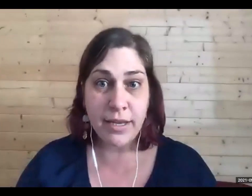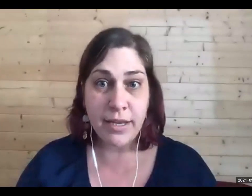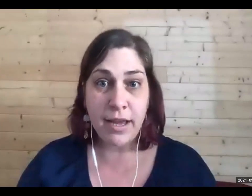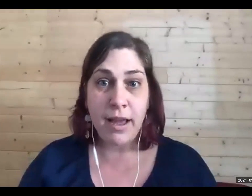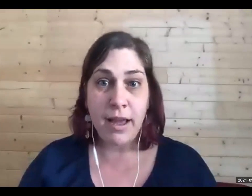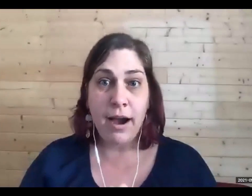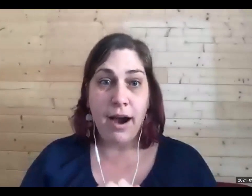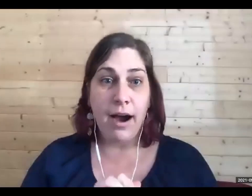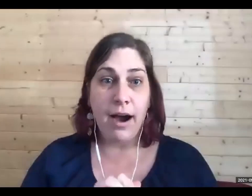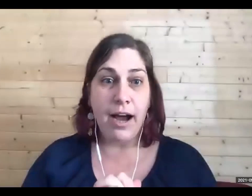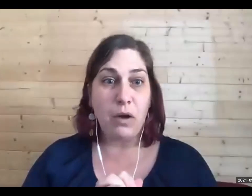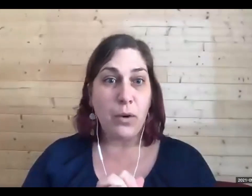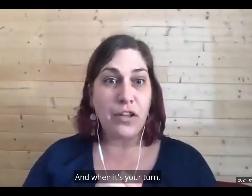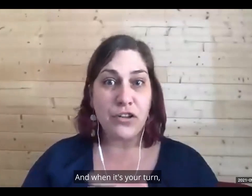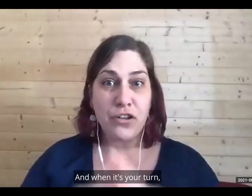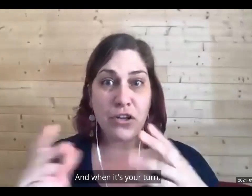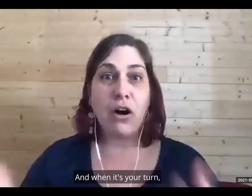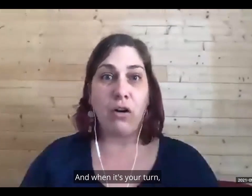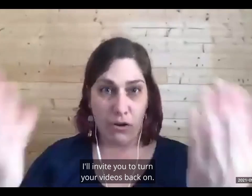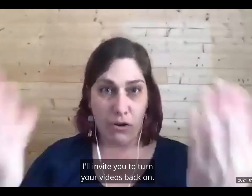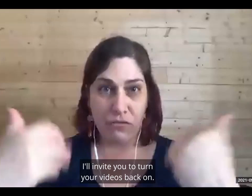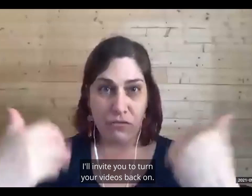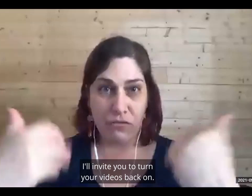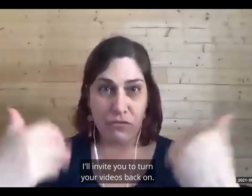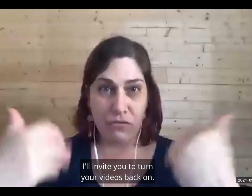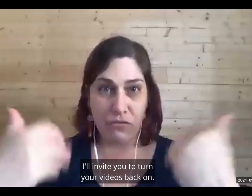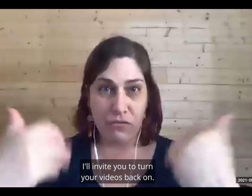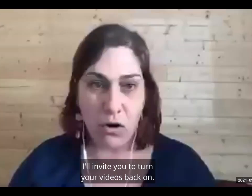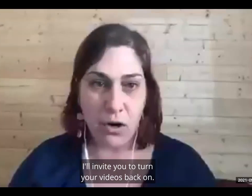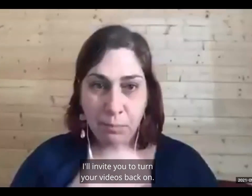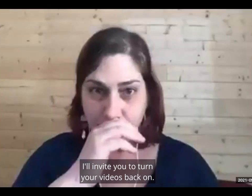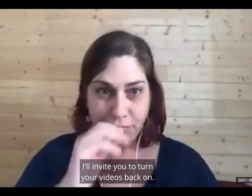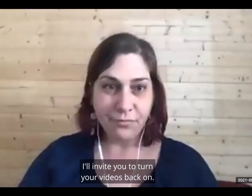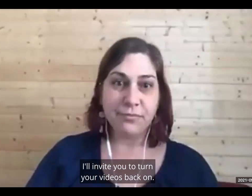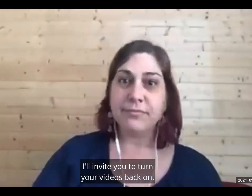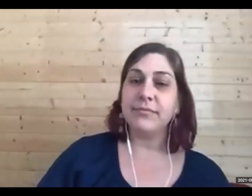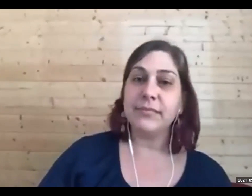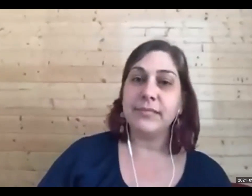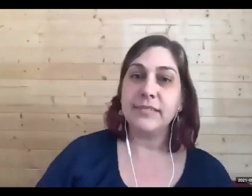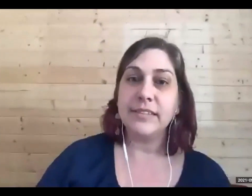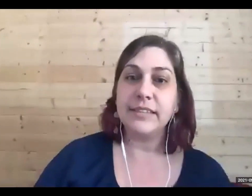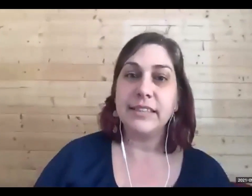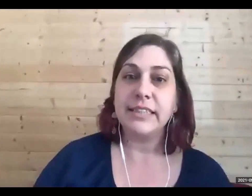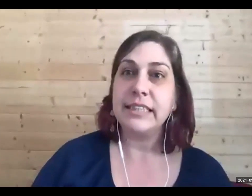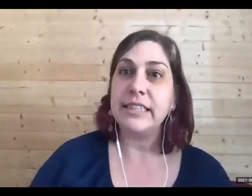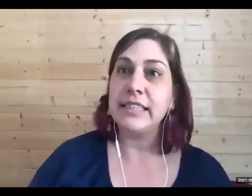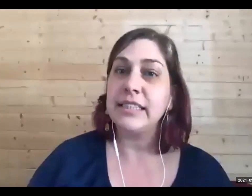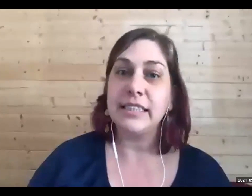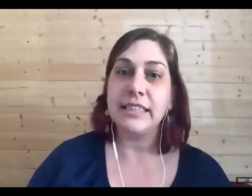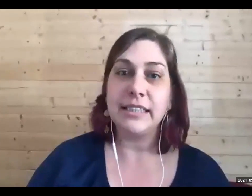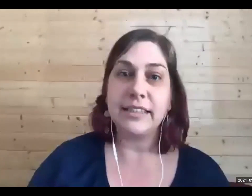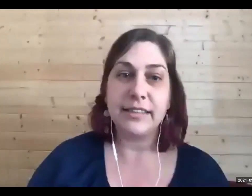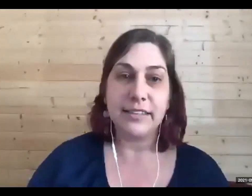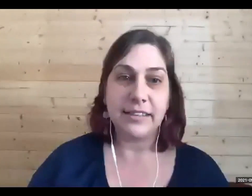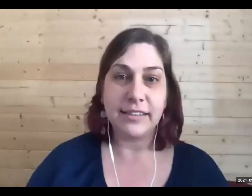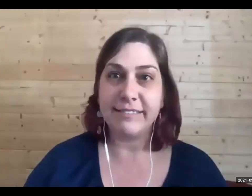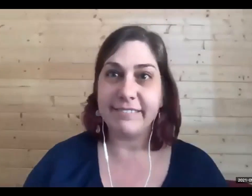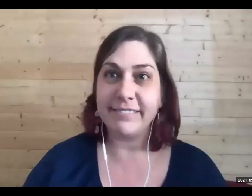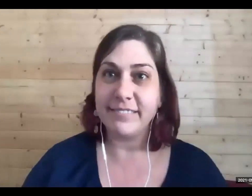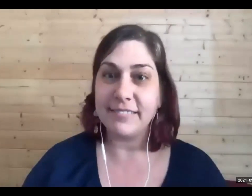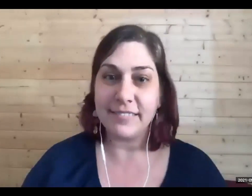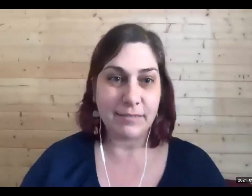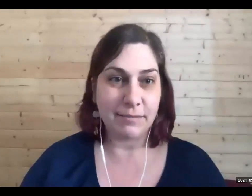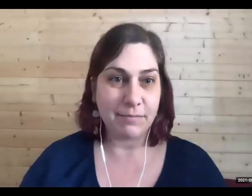moment. And when it's your turn, I'll invite you to turn your videos back on.